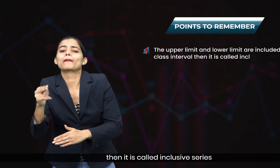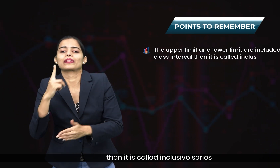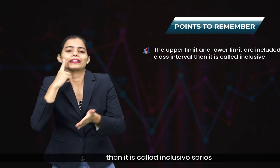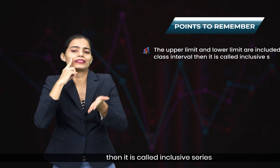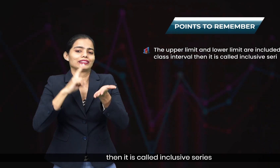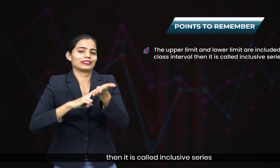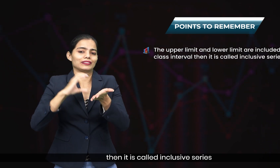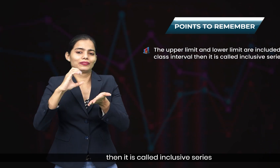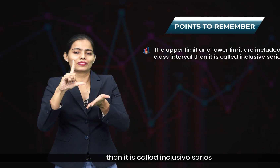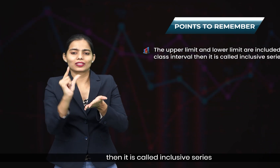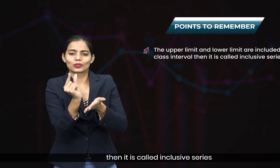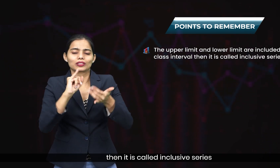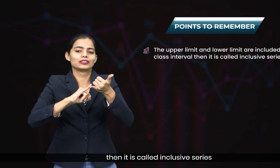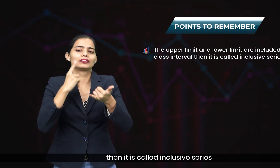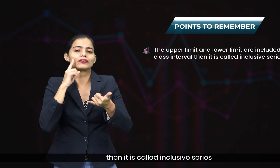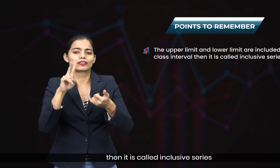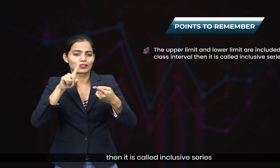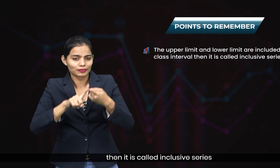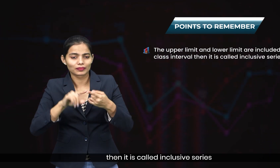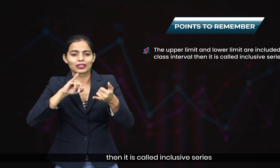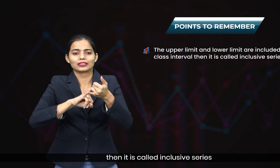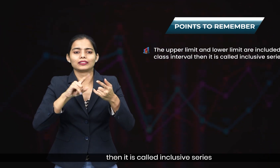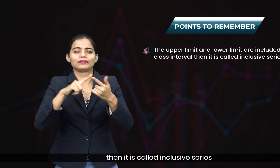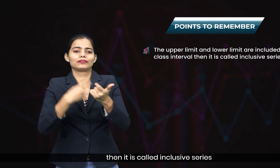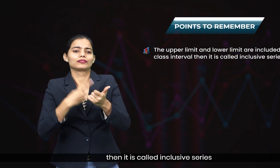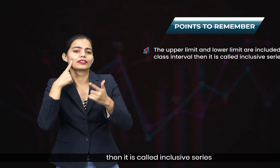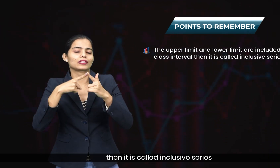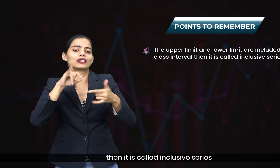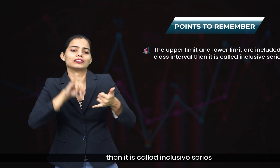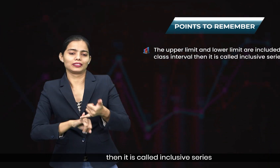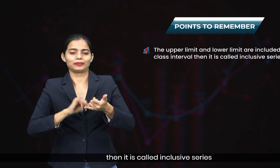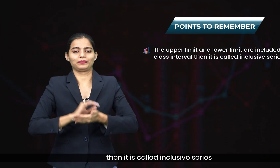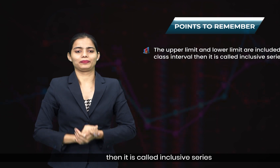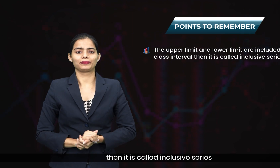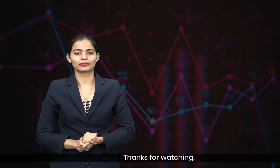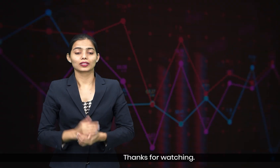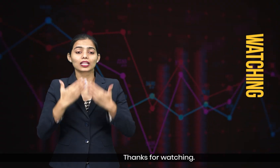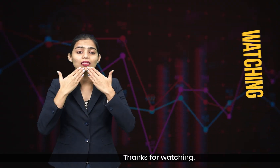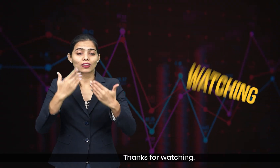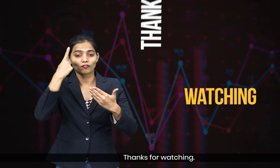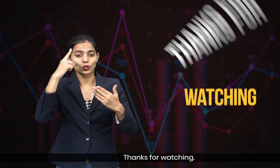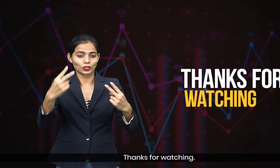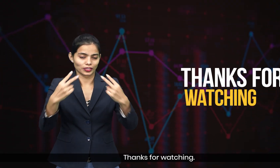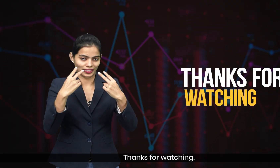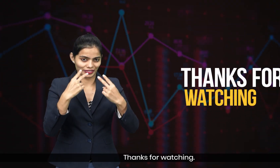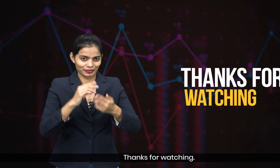inclusive series. Thanks for watching.